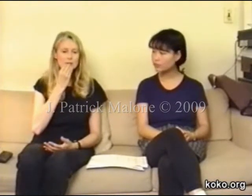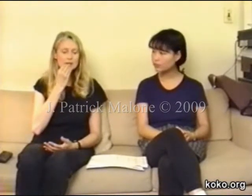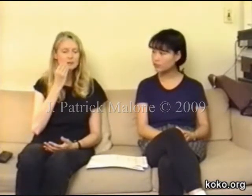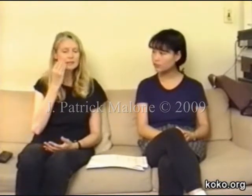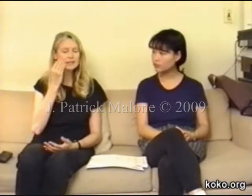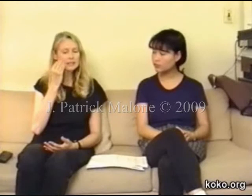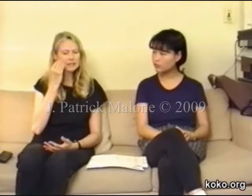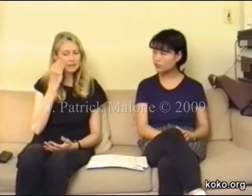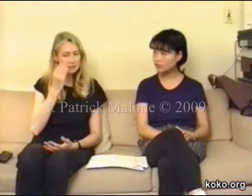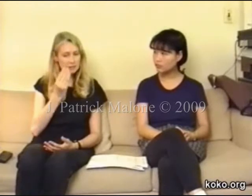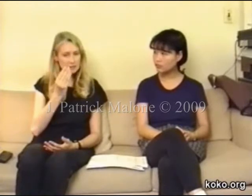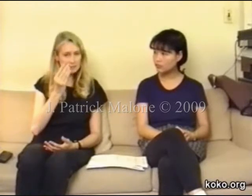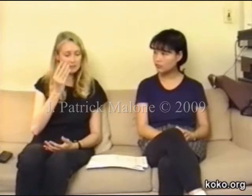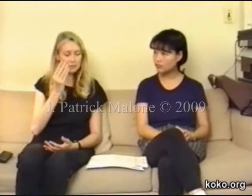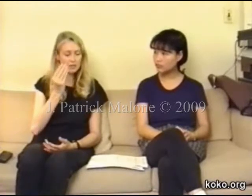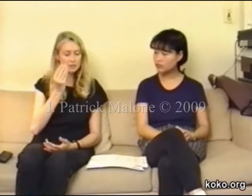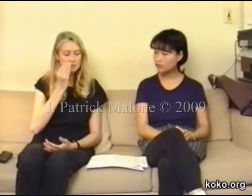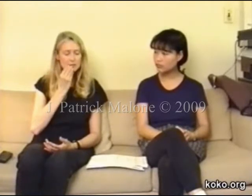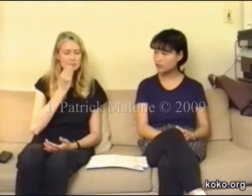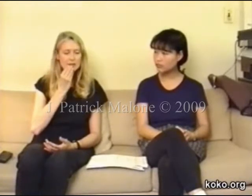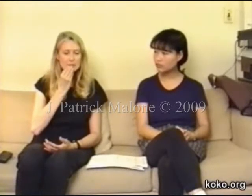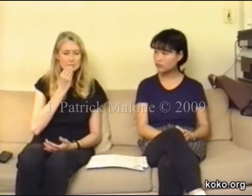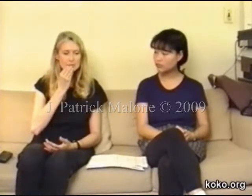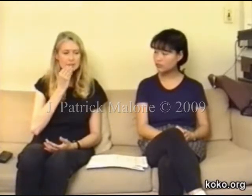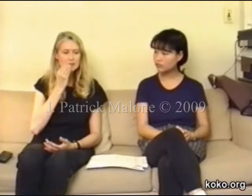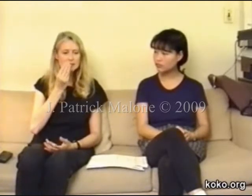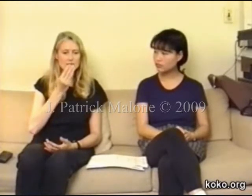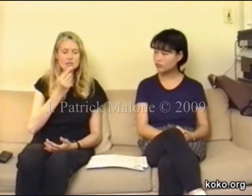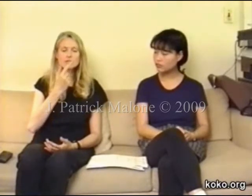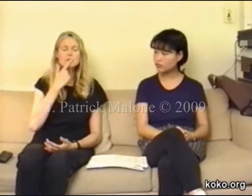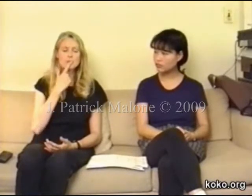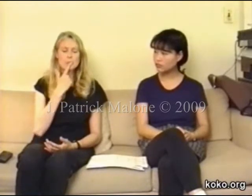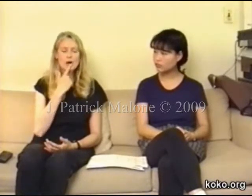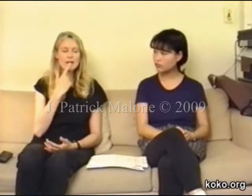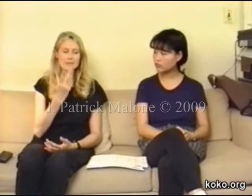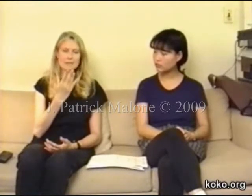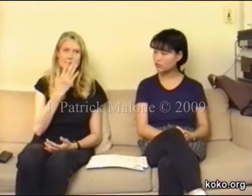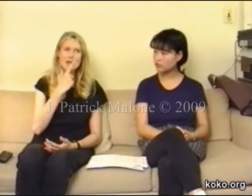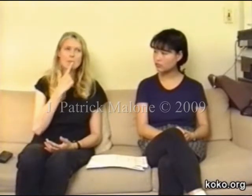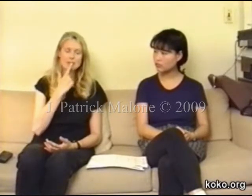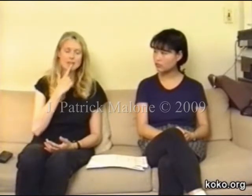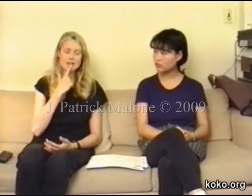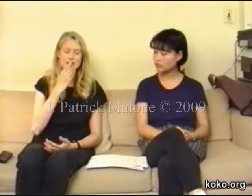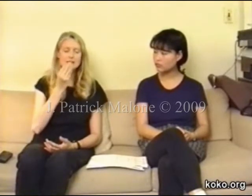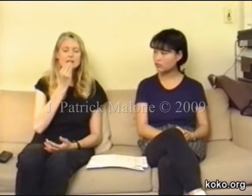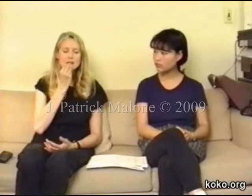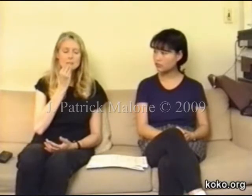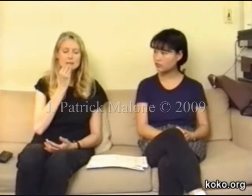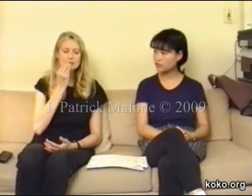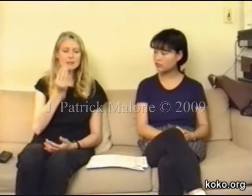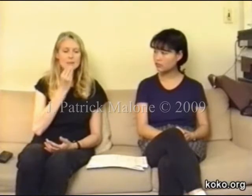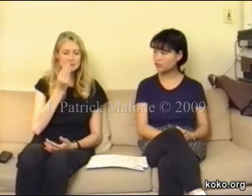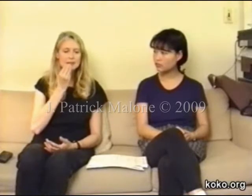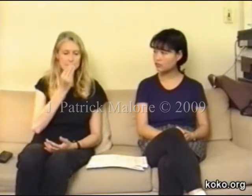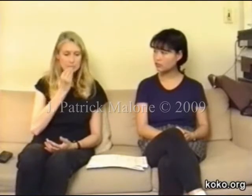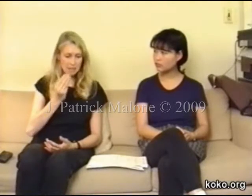Michael, this is something to watch for. Sometimes, just do one, sloppy as this, but sometimes they repeat